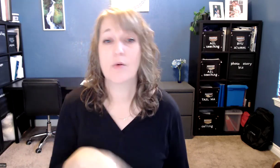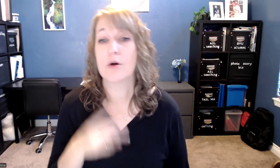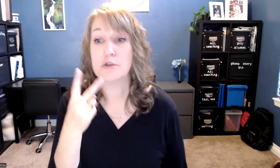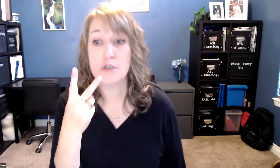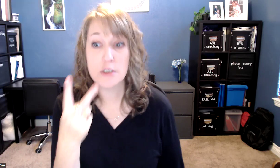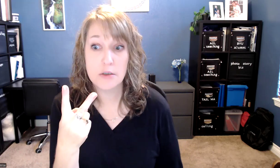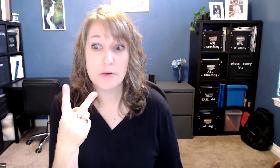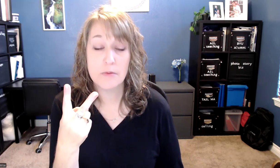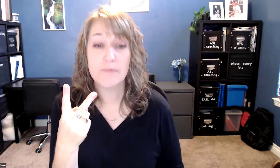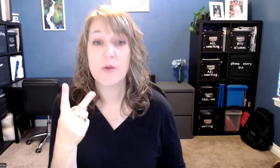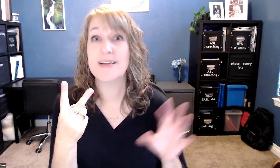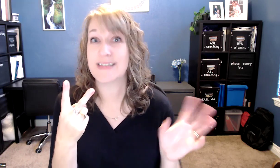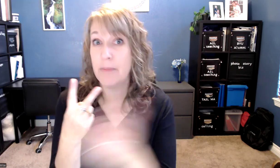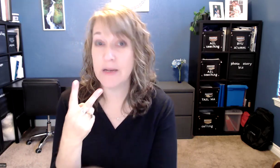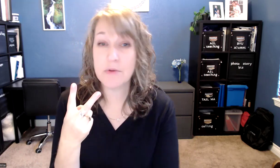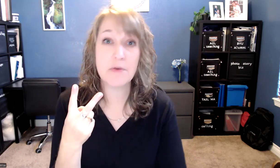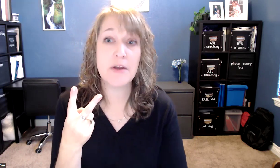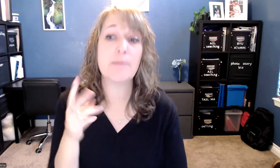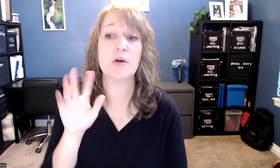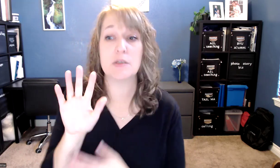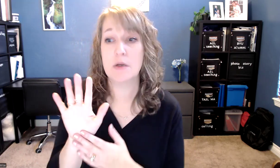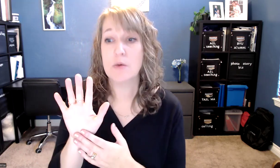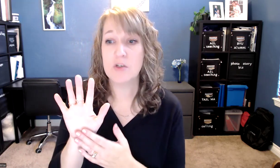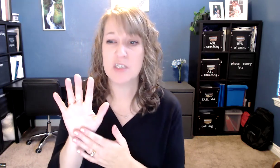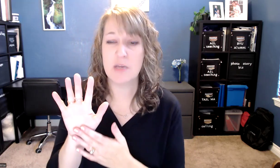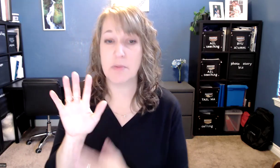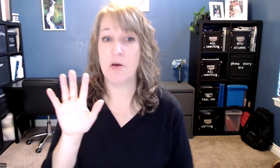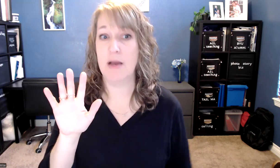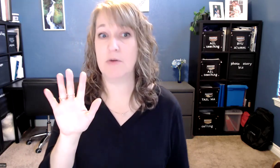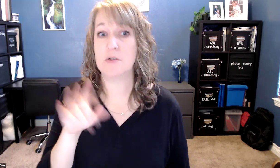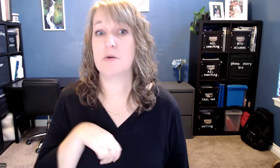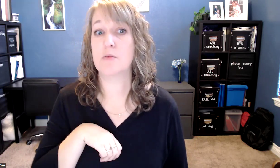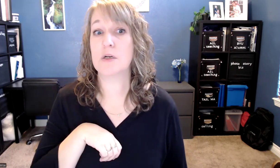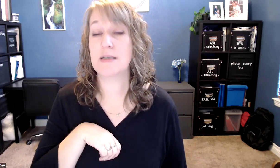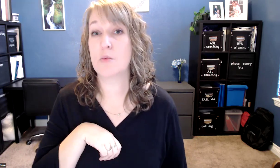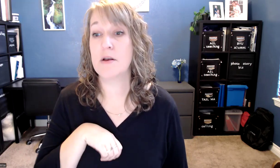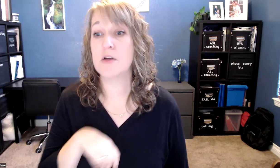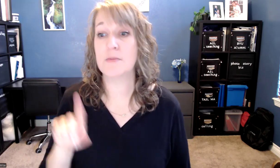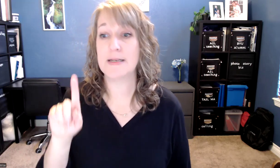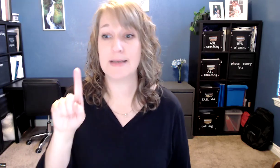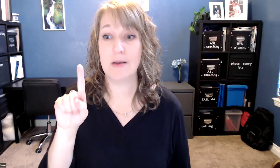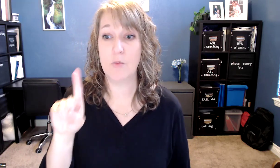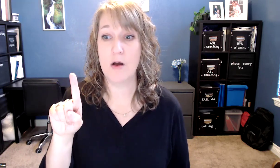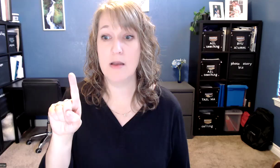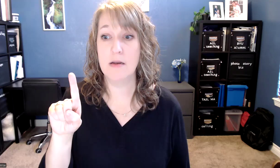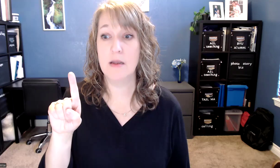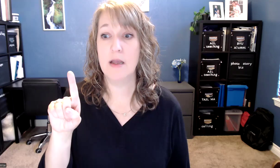or 2. When it's combined with other numbers, we just keep the palm out. So we're going to sign 100 by signing 1 and